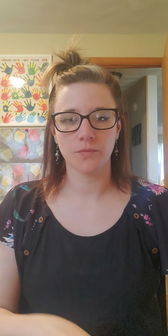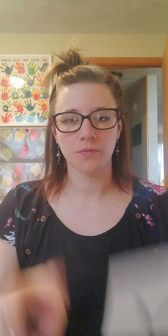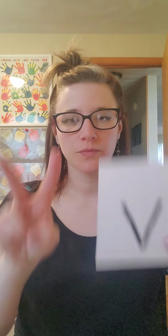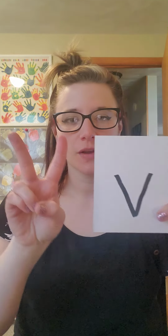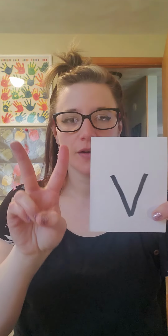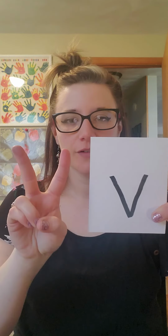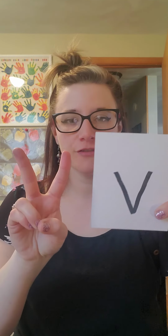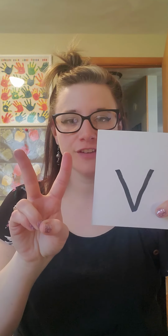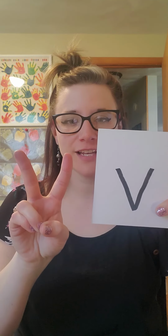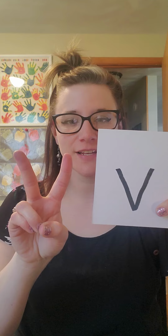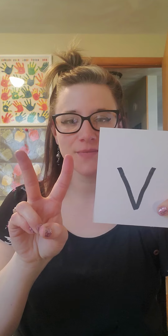V,